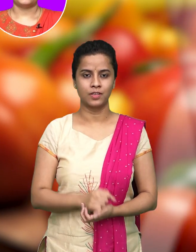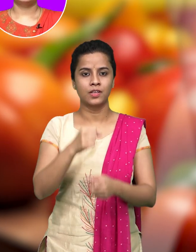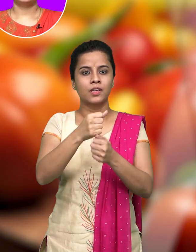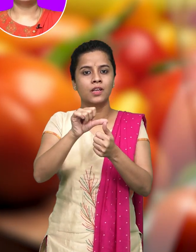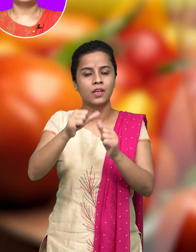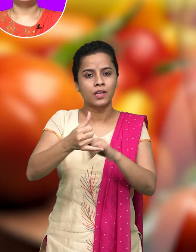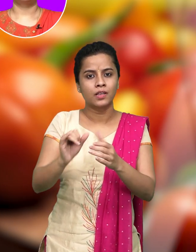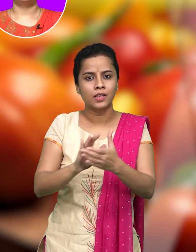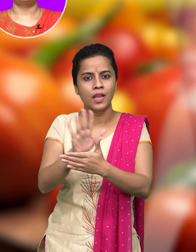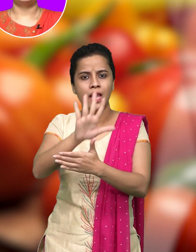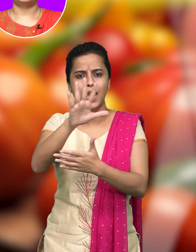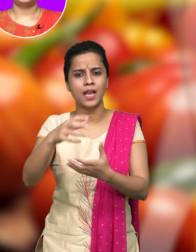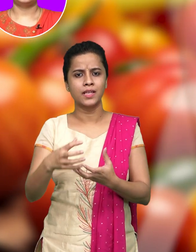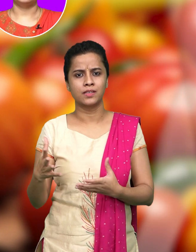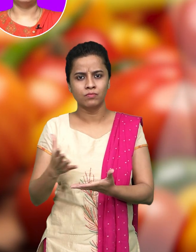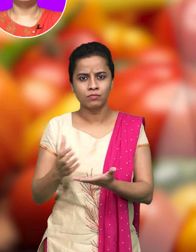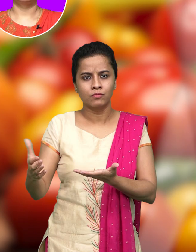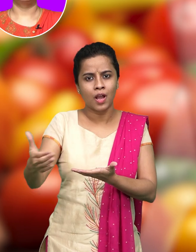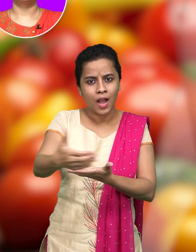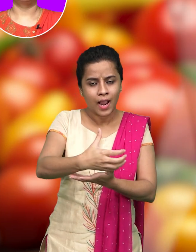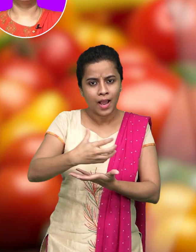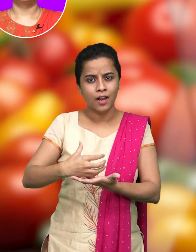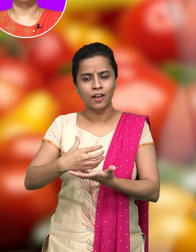the gas is collected into a test tube